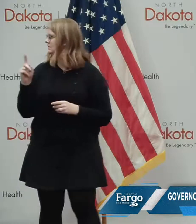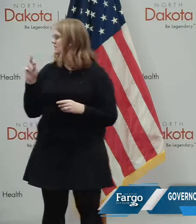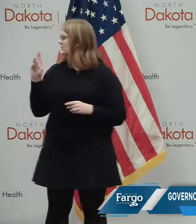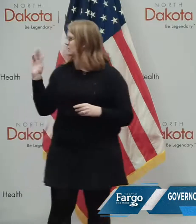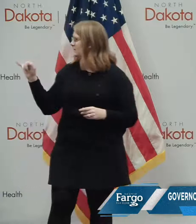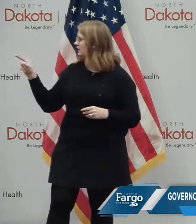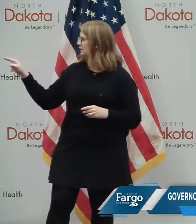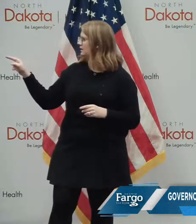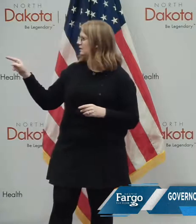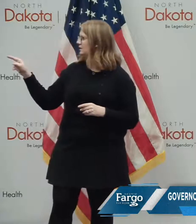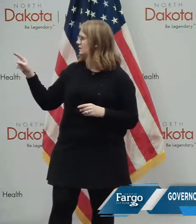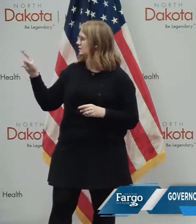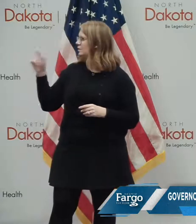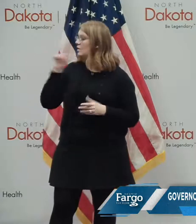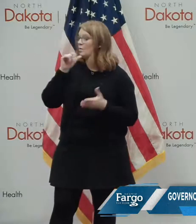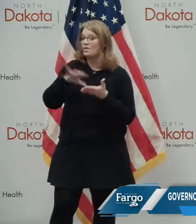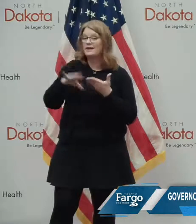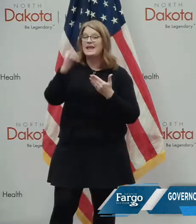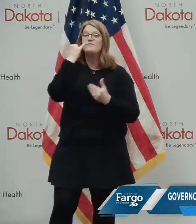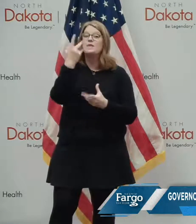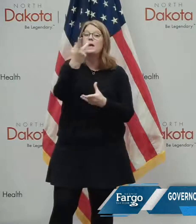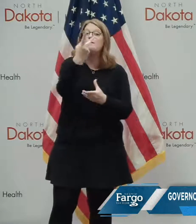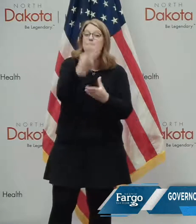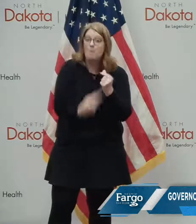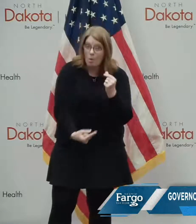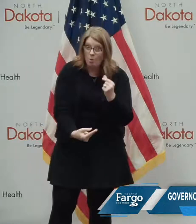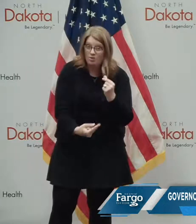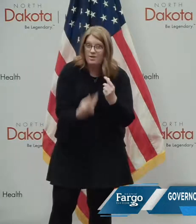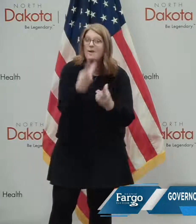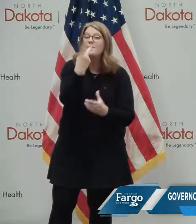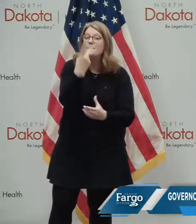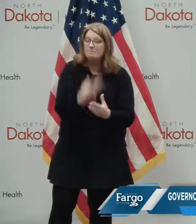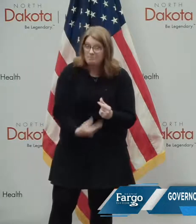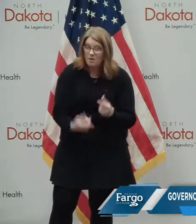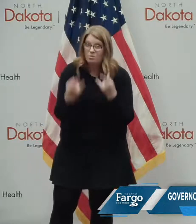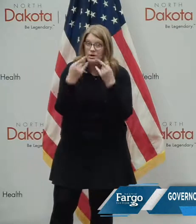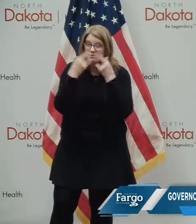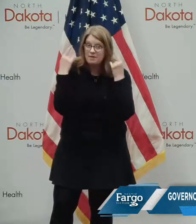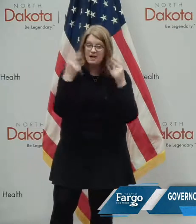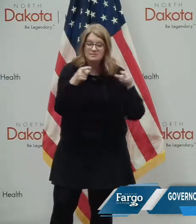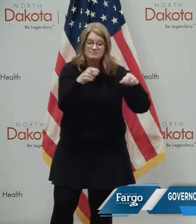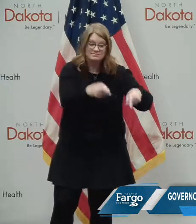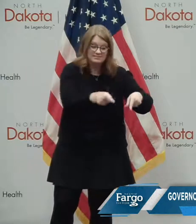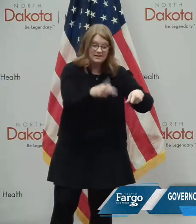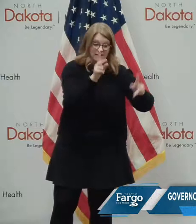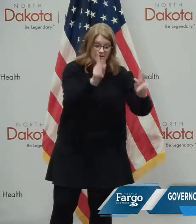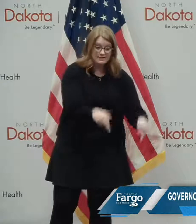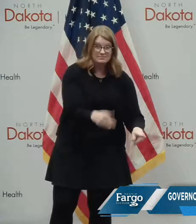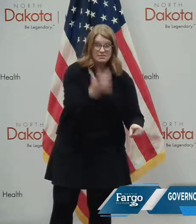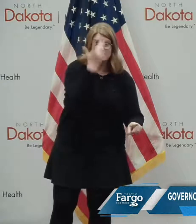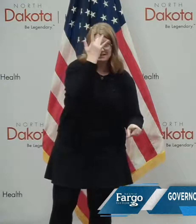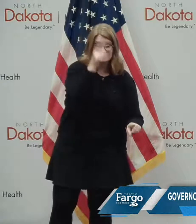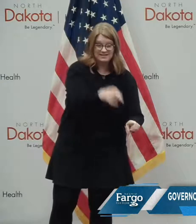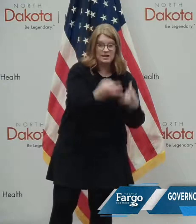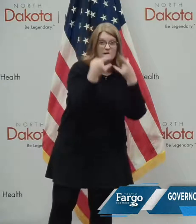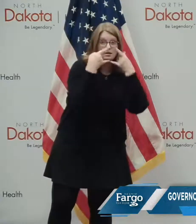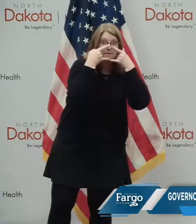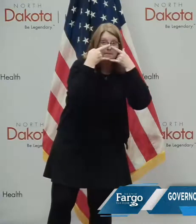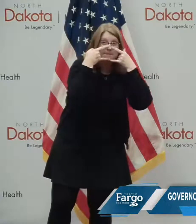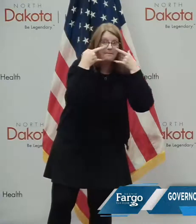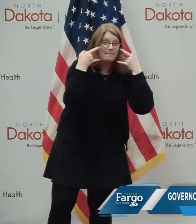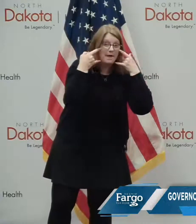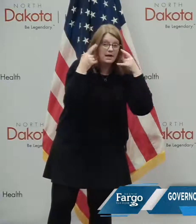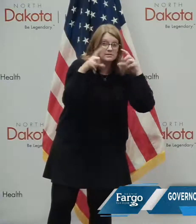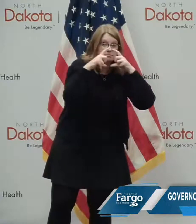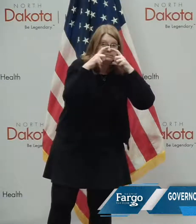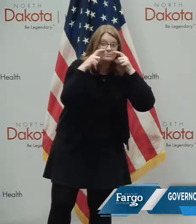They would be released if they were both wearing masks. Right. They both have to be wearing masks. That the person who was infected and those